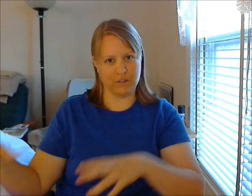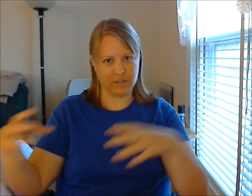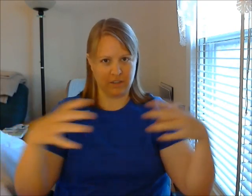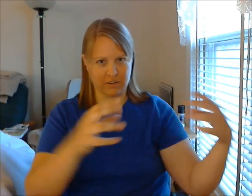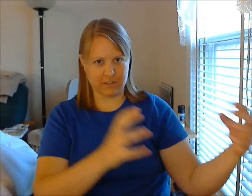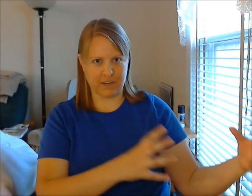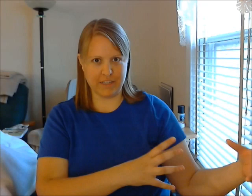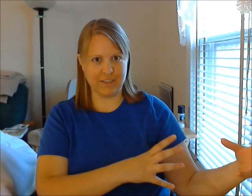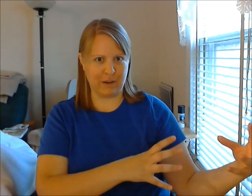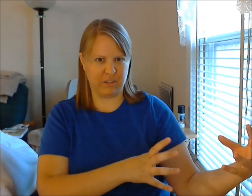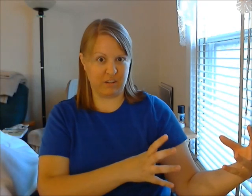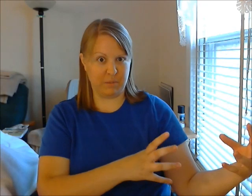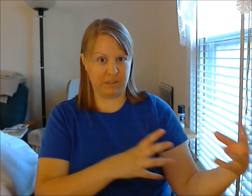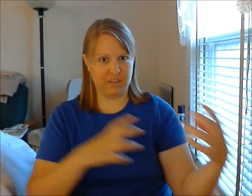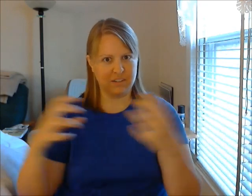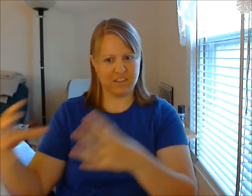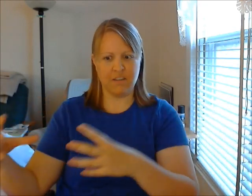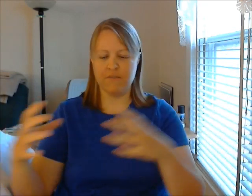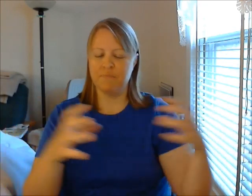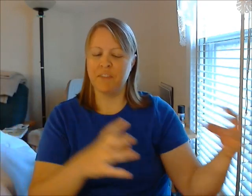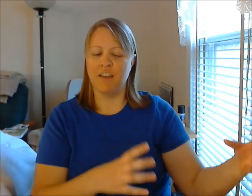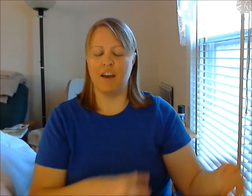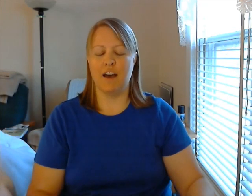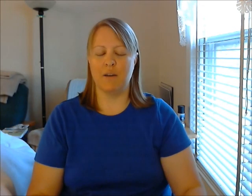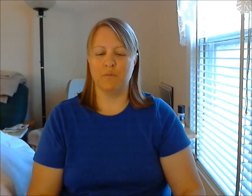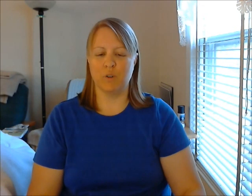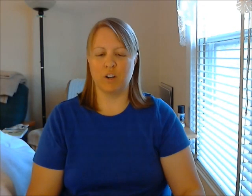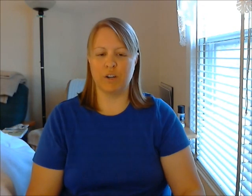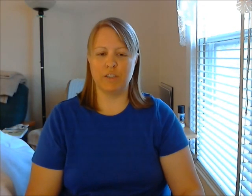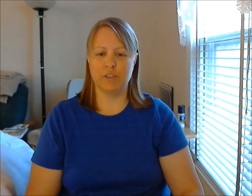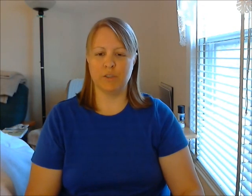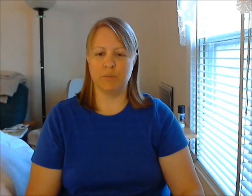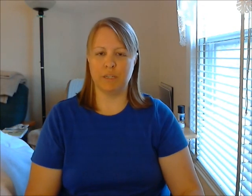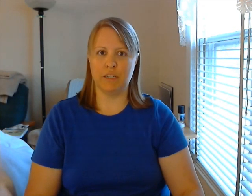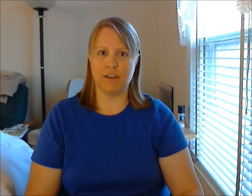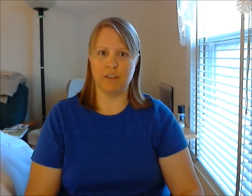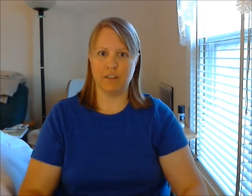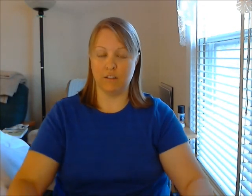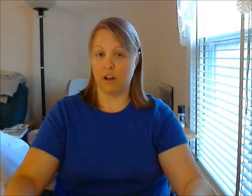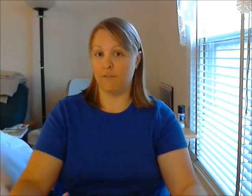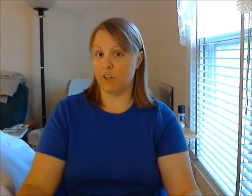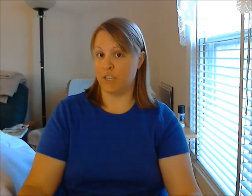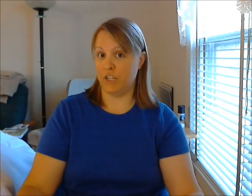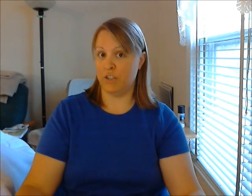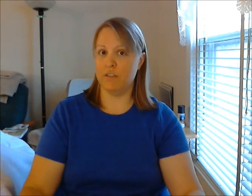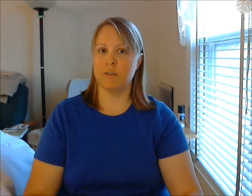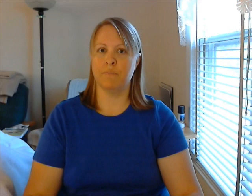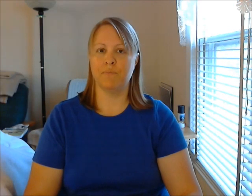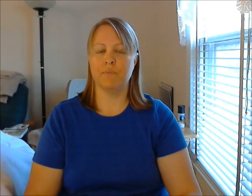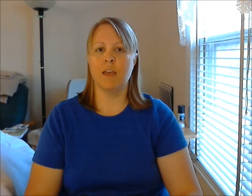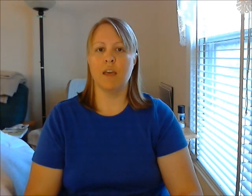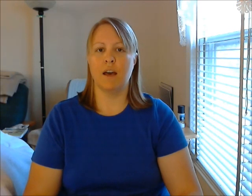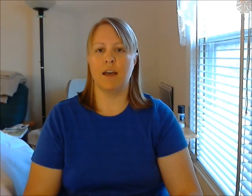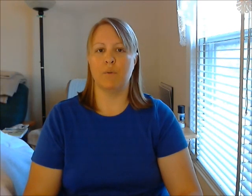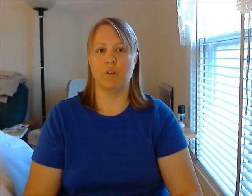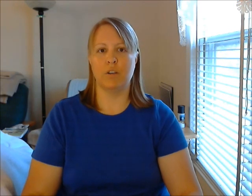on either side, see how this all builds on itself? We're going to be having little conversations, and we're going to be